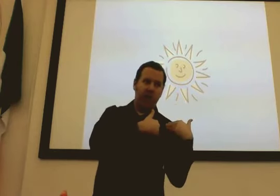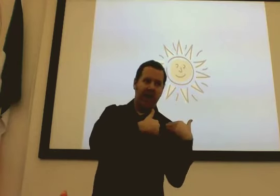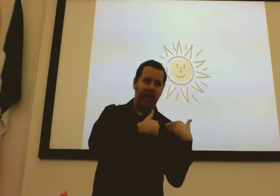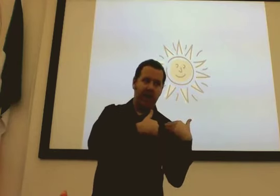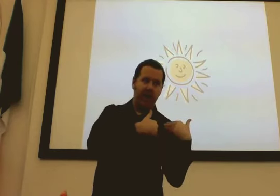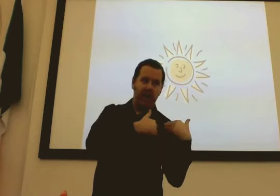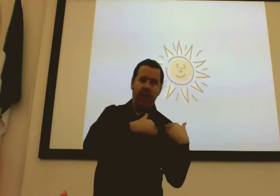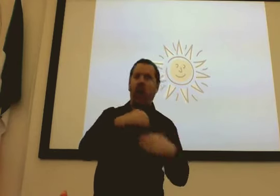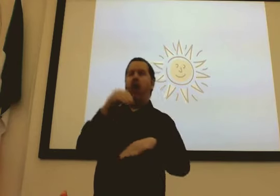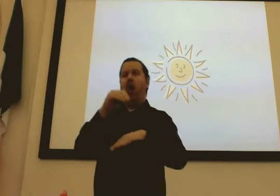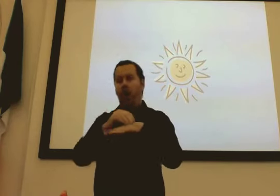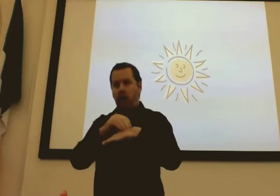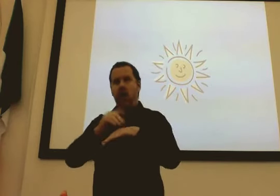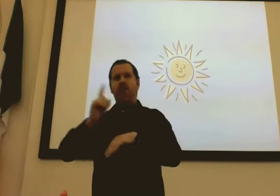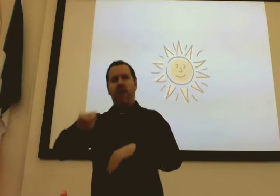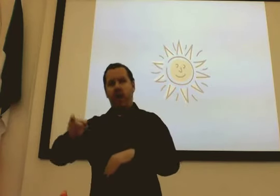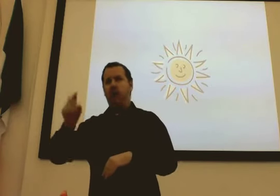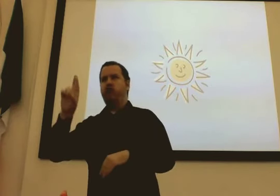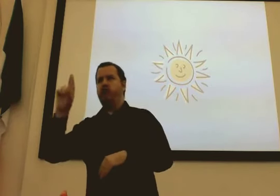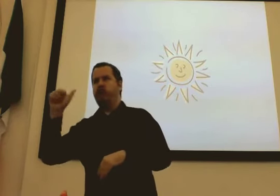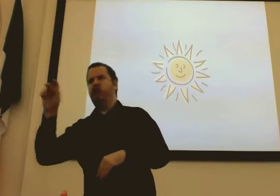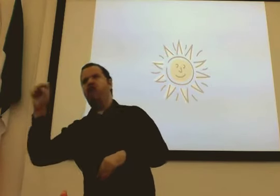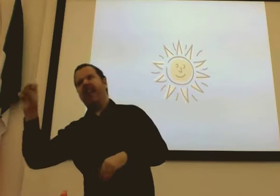a burden on